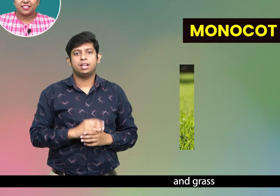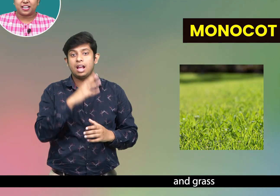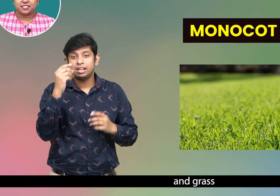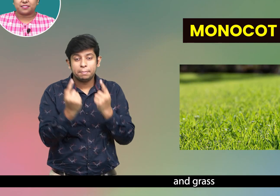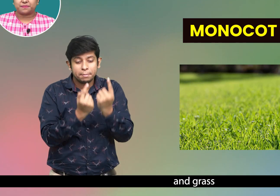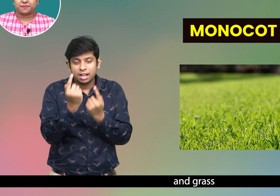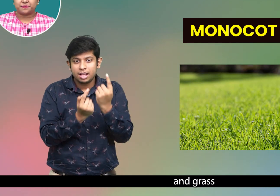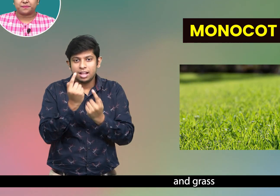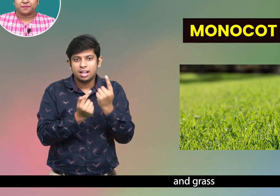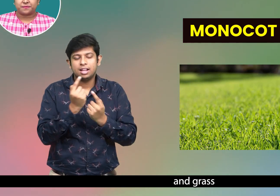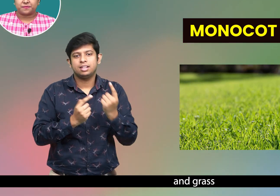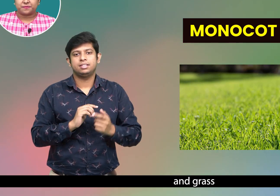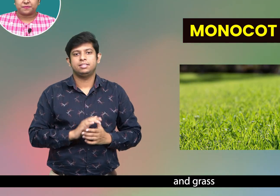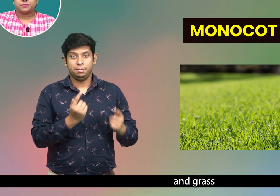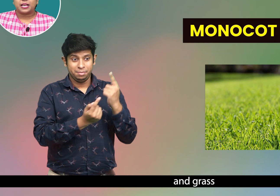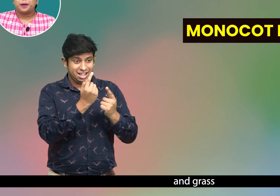and grass.